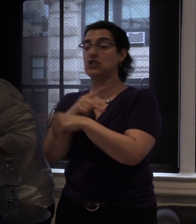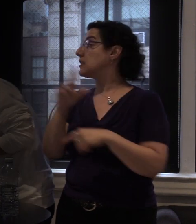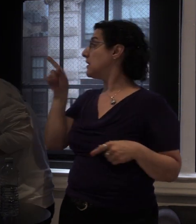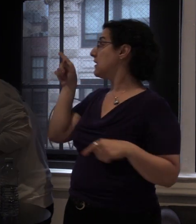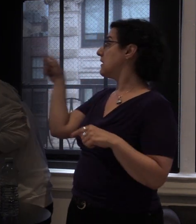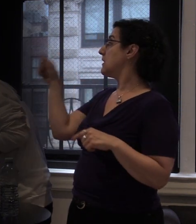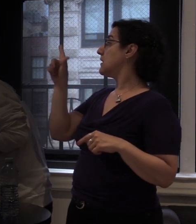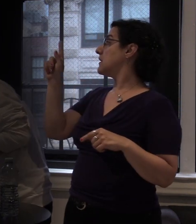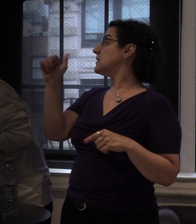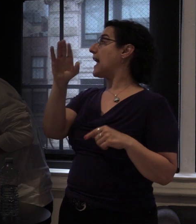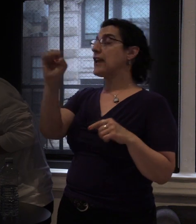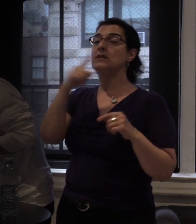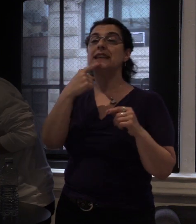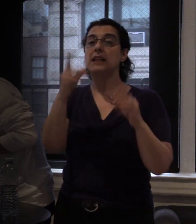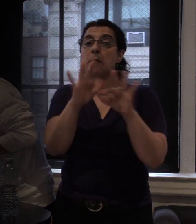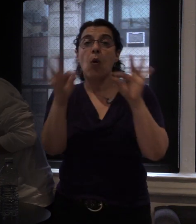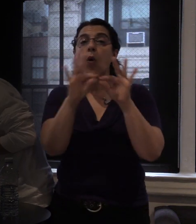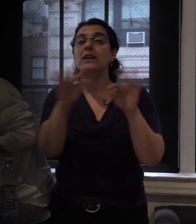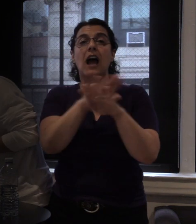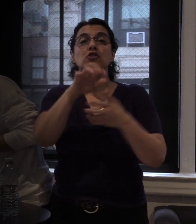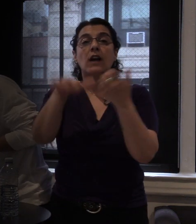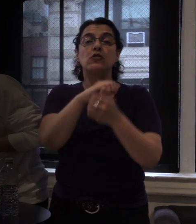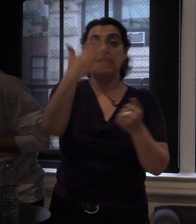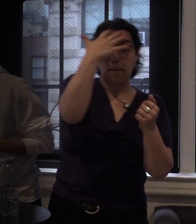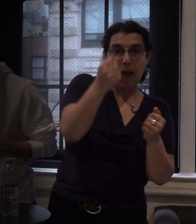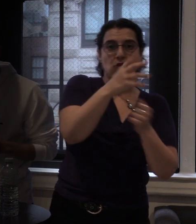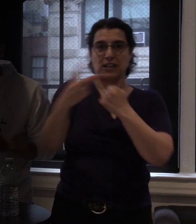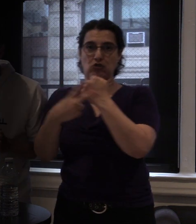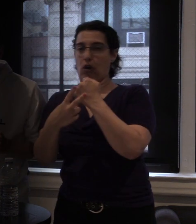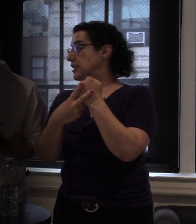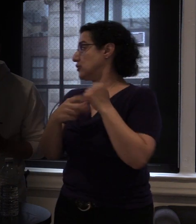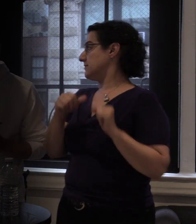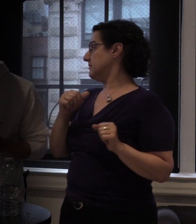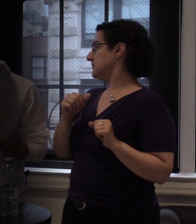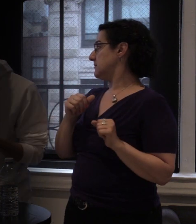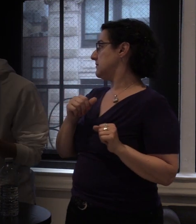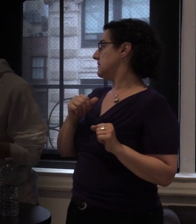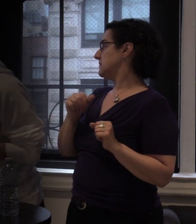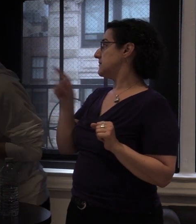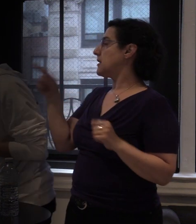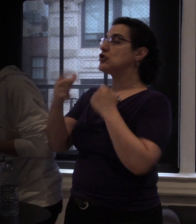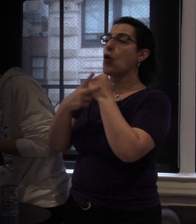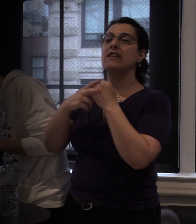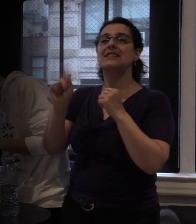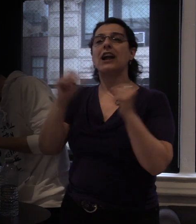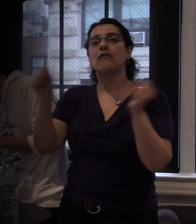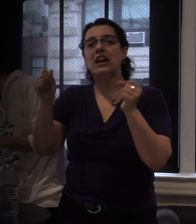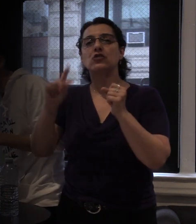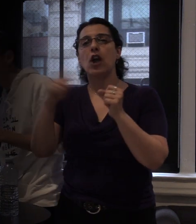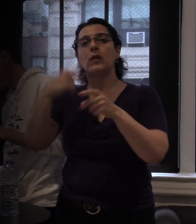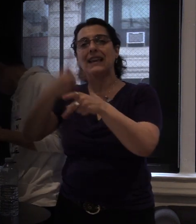not to confuse memory with storage. Storage is like fridge. It's where we keep our stuff.